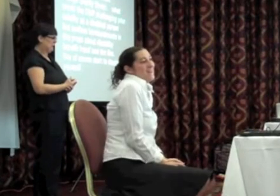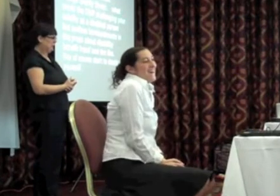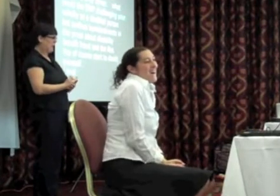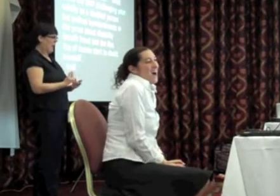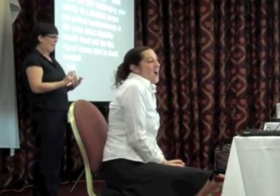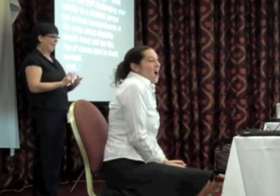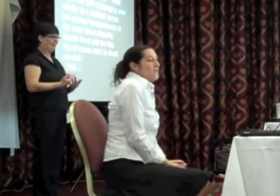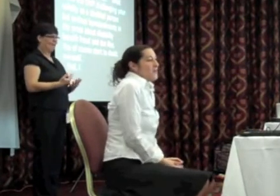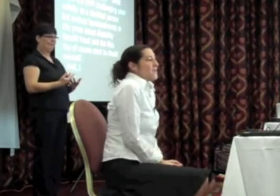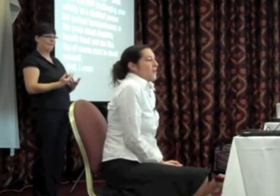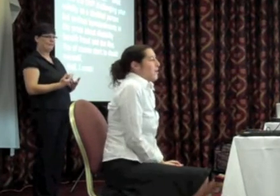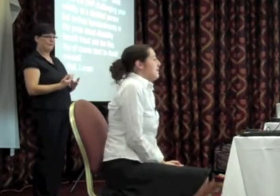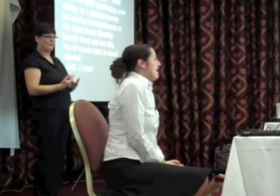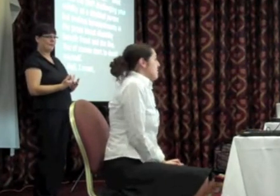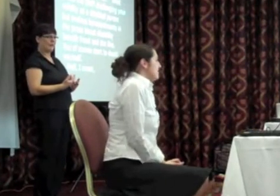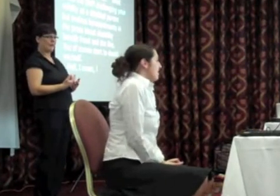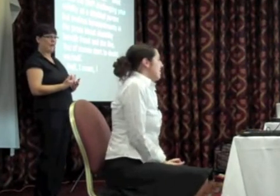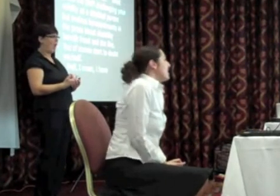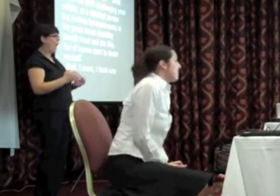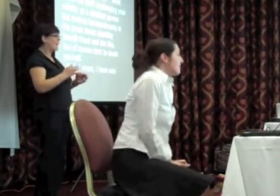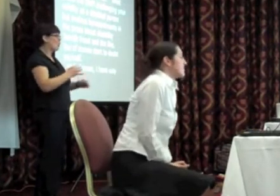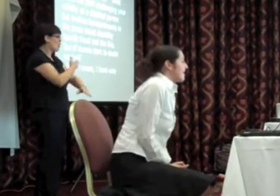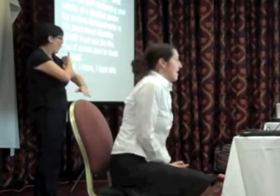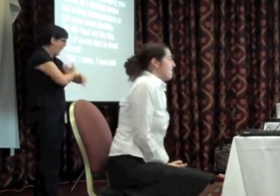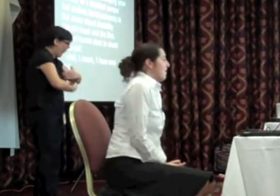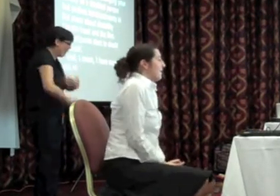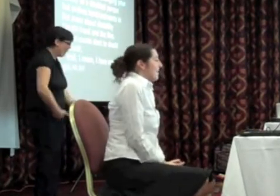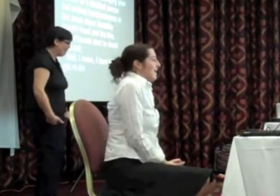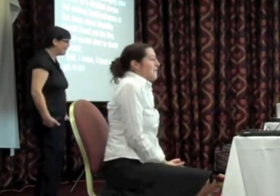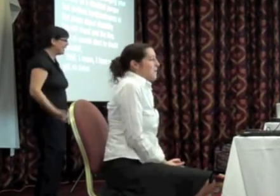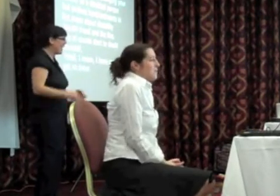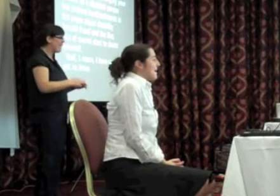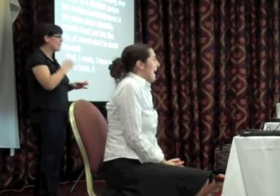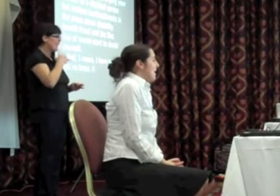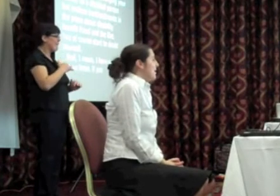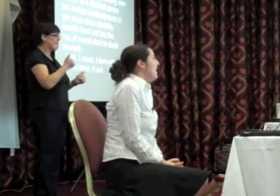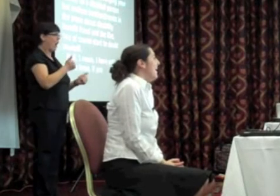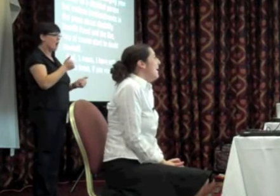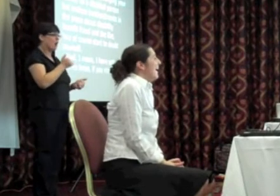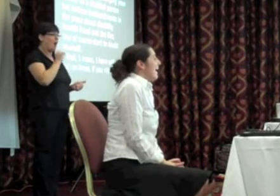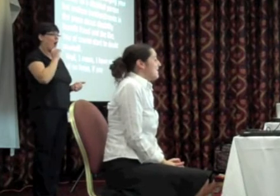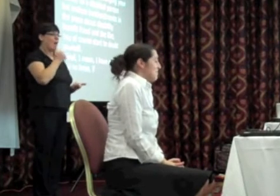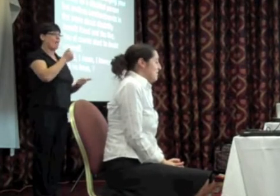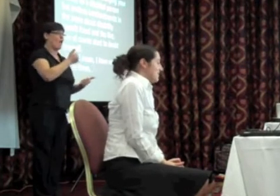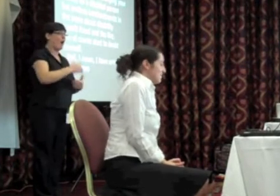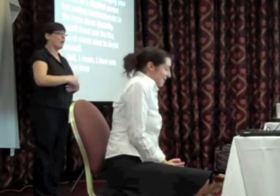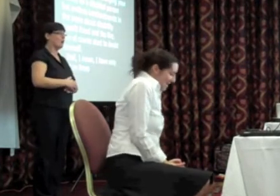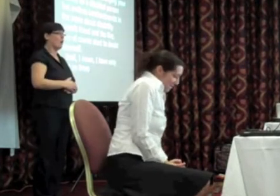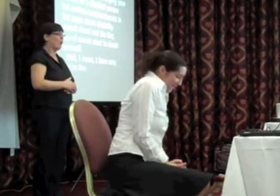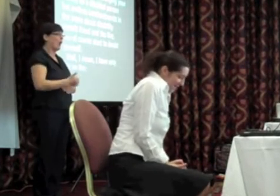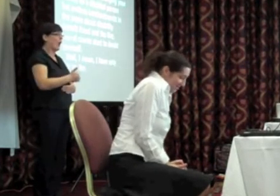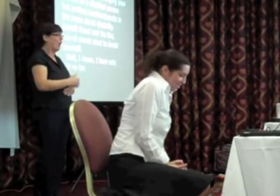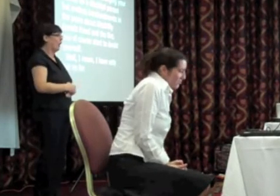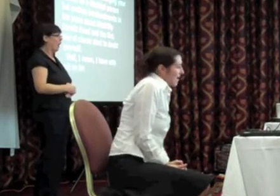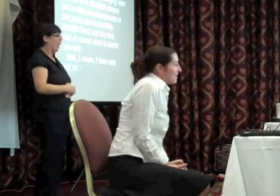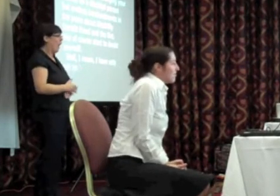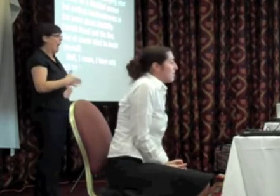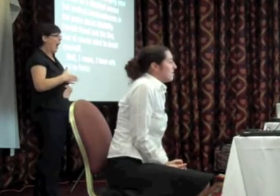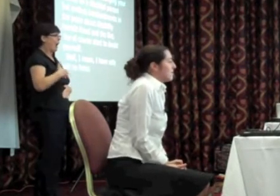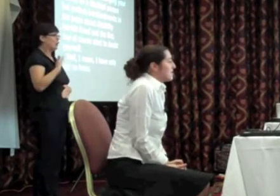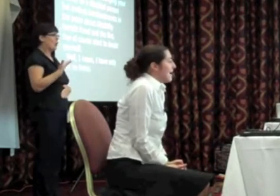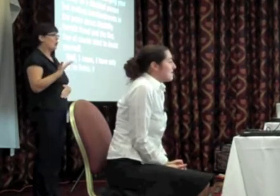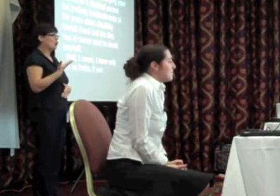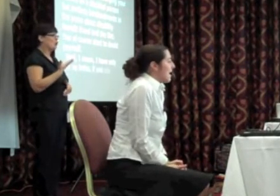mean, I've only got no limbs. I mean, if you say that I'm fine, then I probably am. I don't want to be a